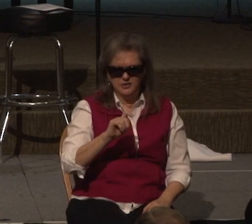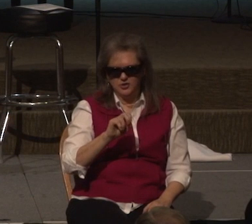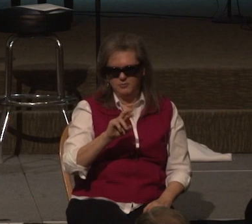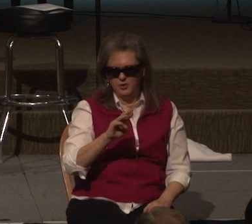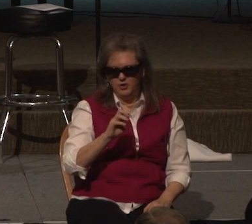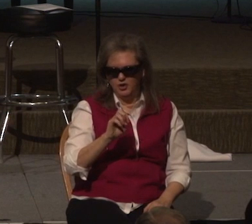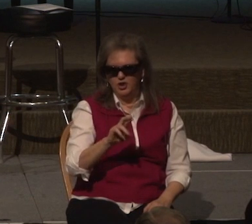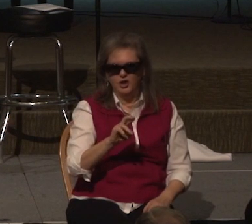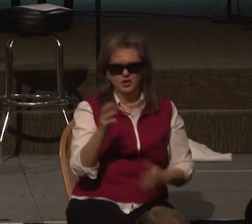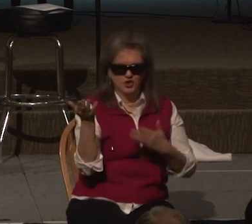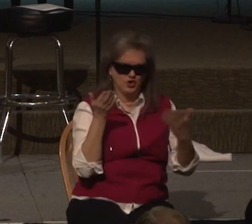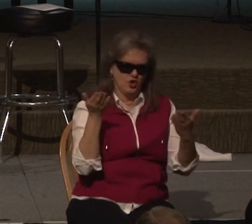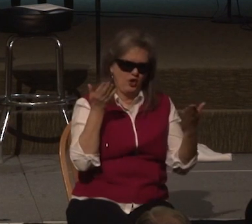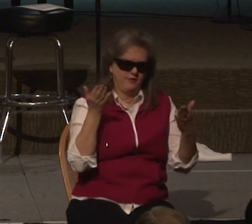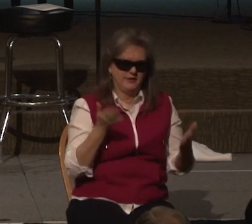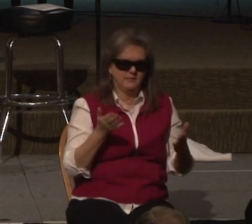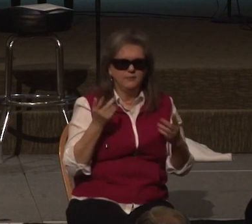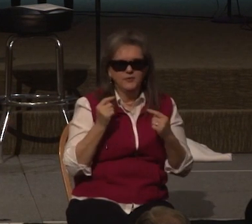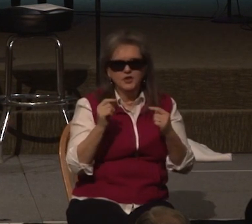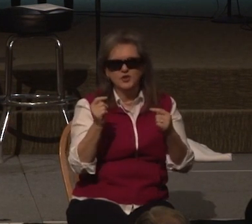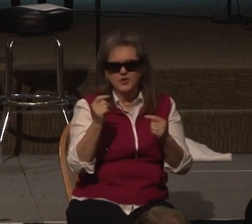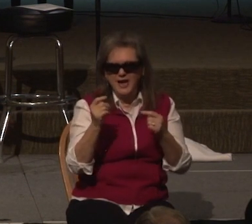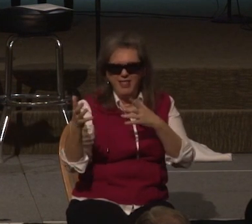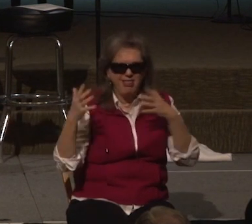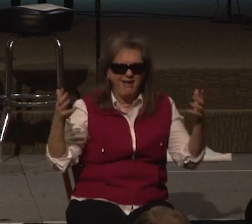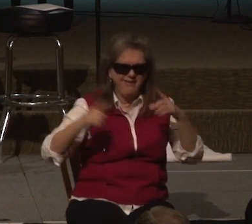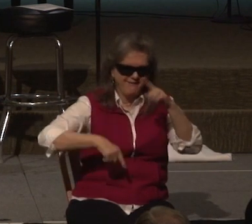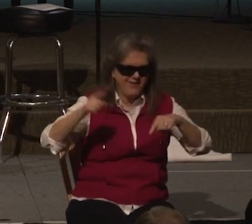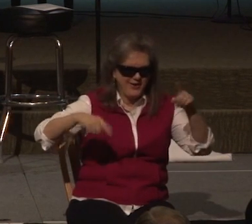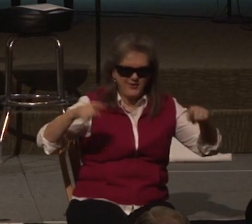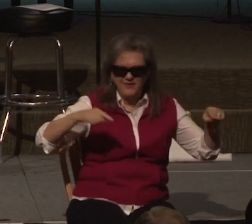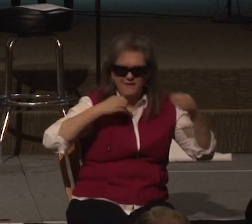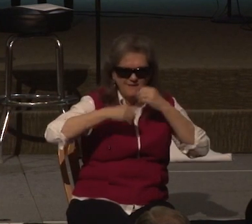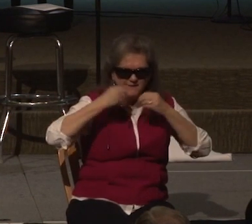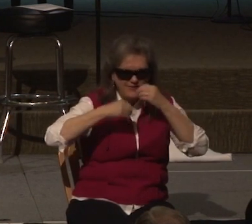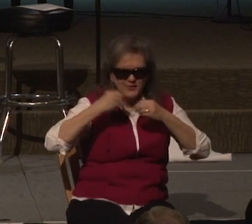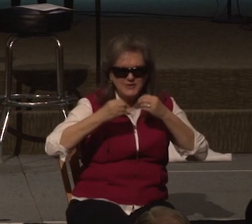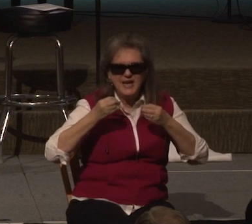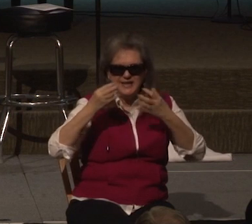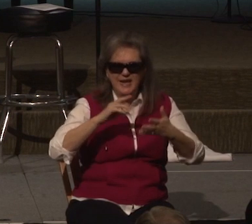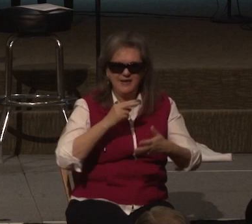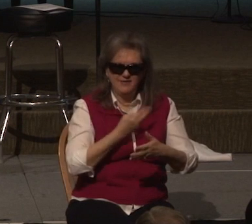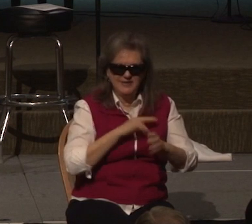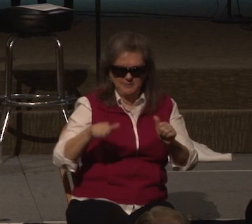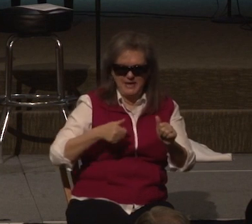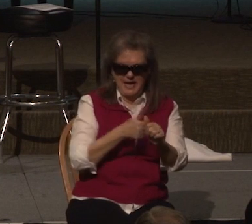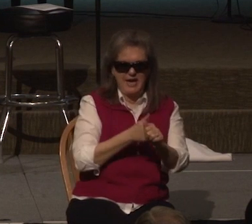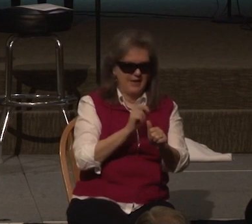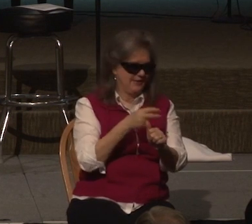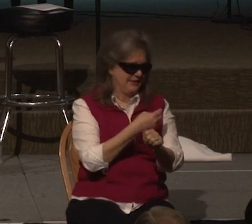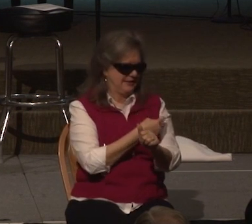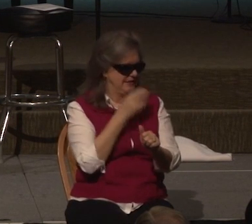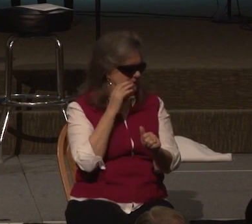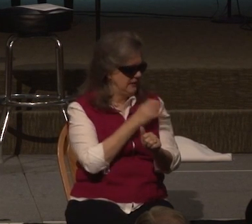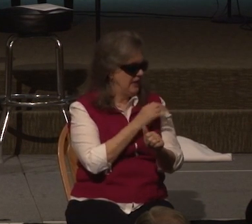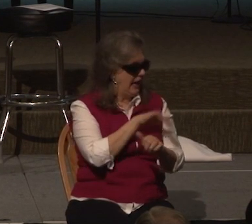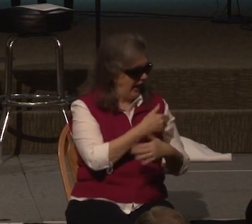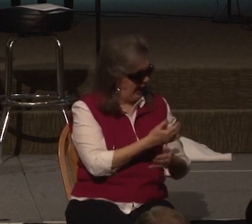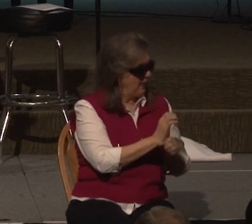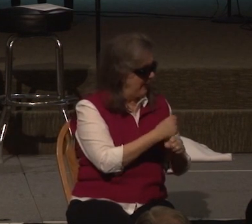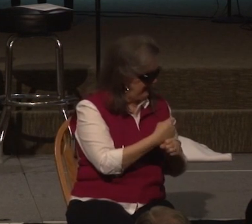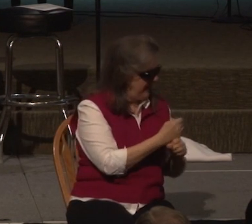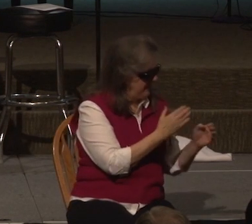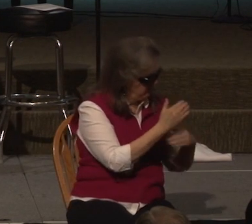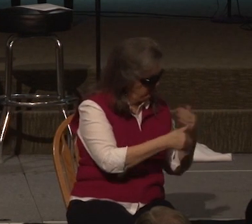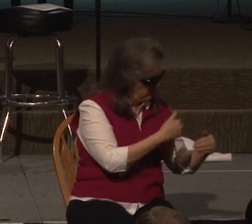seen before. We got to try a bunch of different foods that were on their menu. They even gave us a behind-the-scenes look at how they make their food, prepare